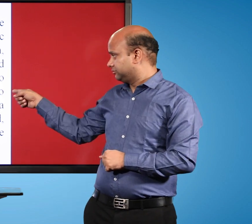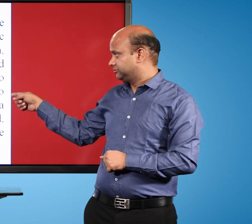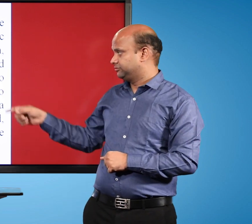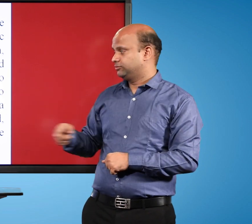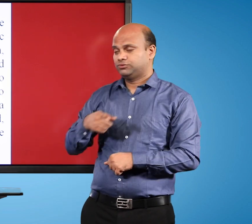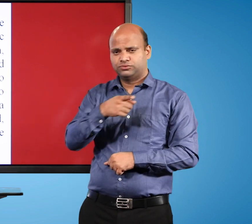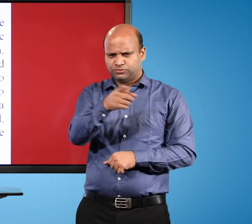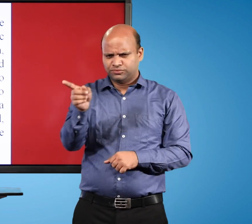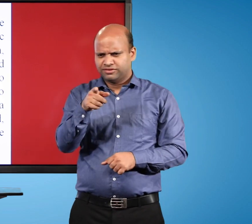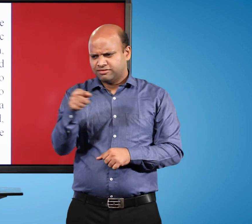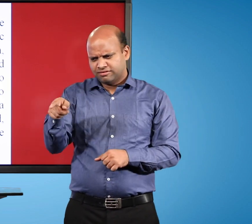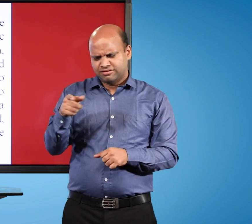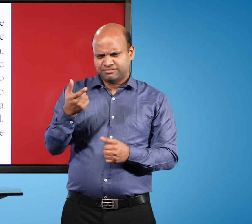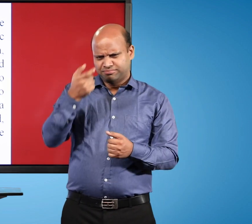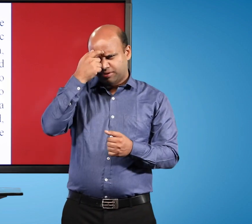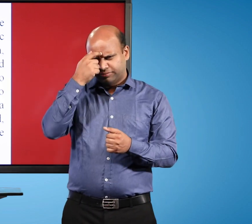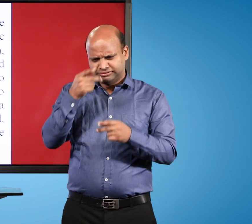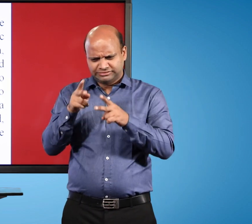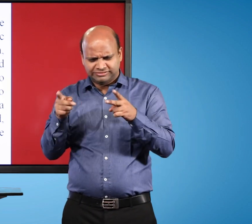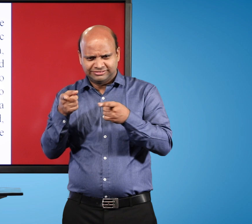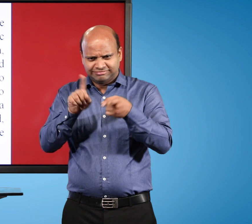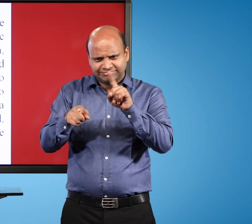You also know how to apply them to problems.